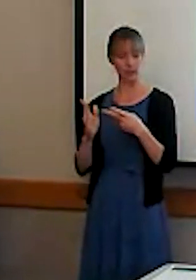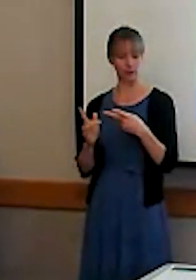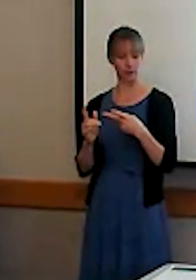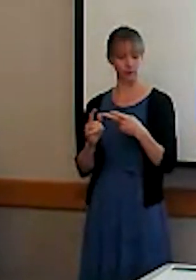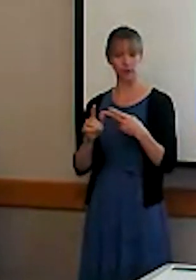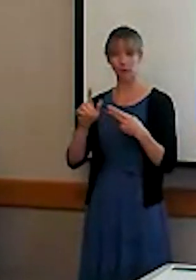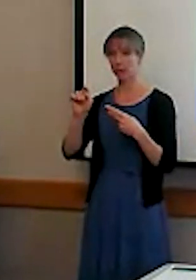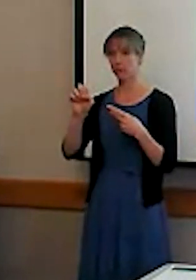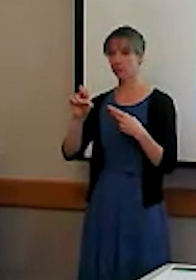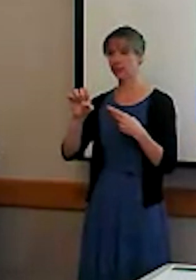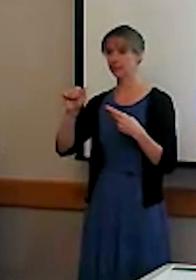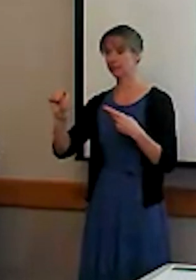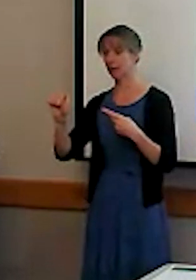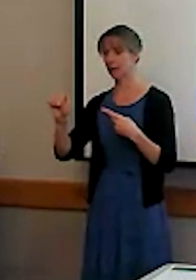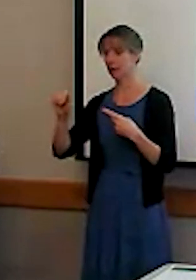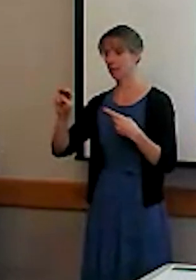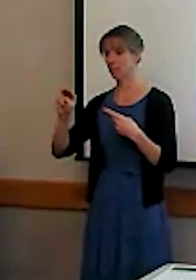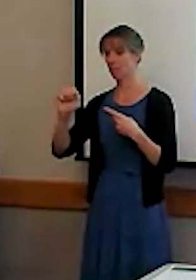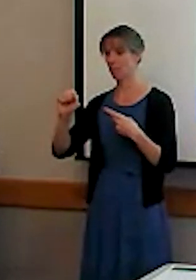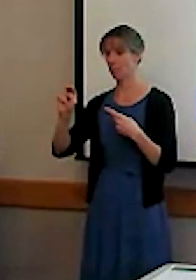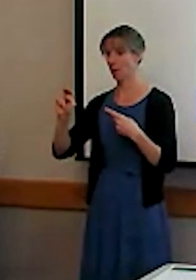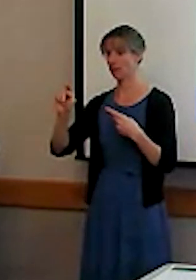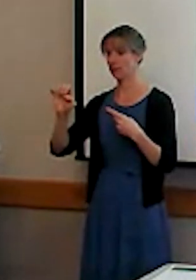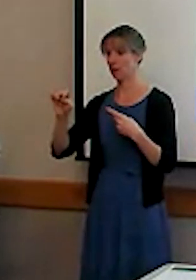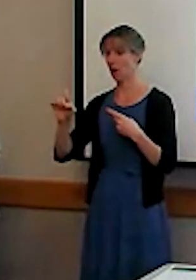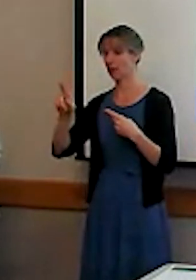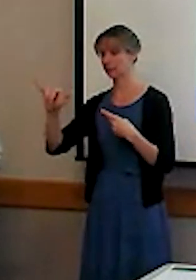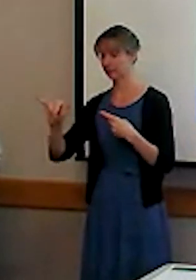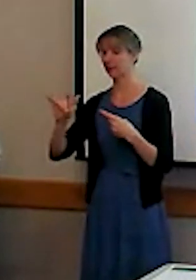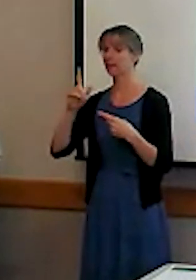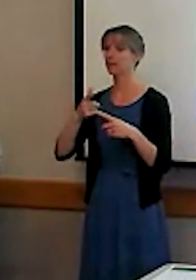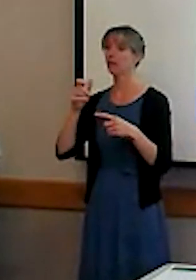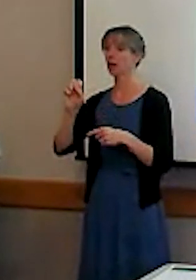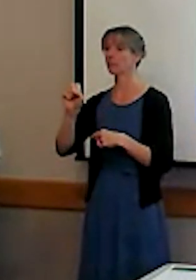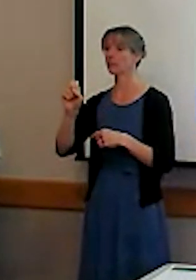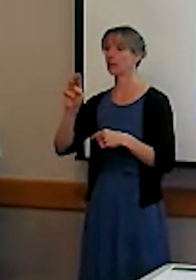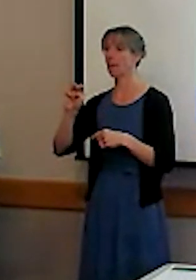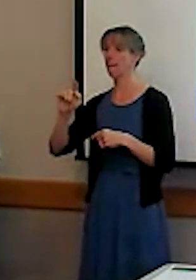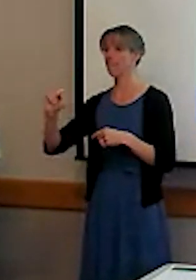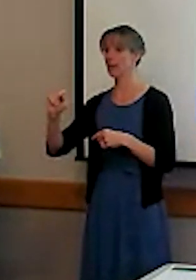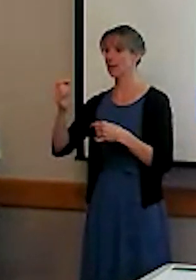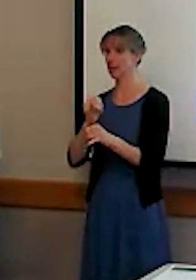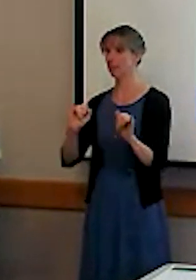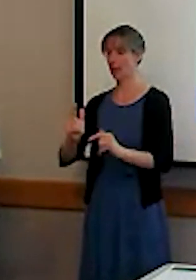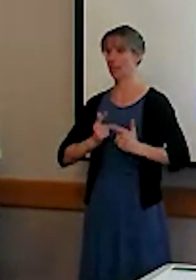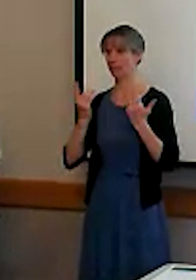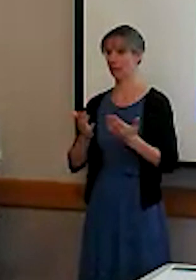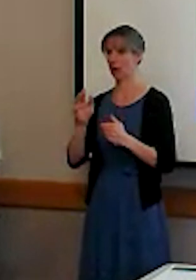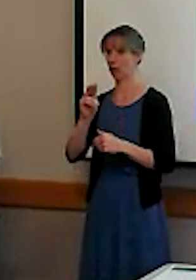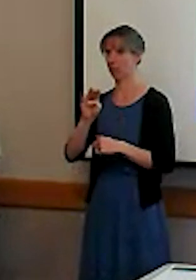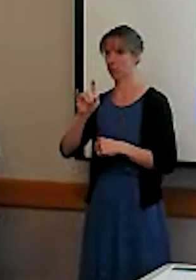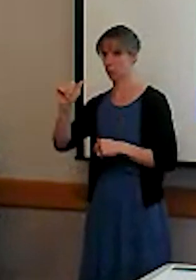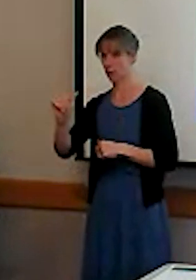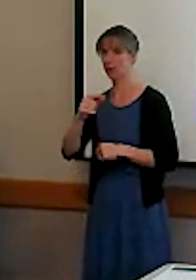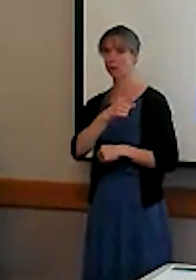be Theresa Martinosky, and she comes to us from Summit Independent Living here in